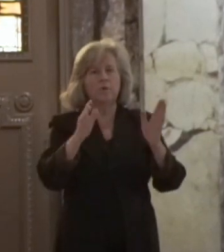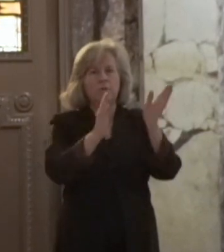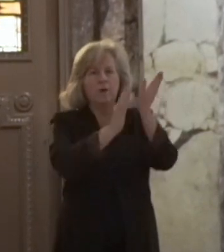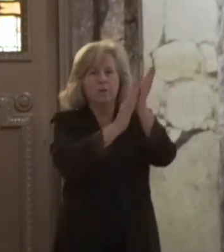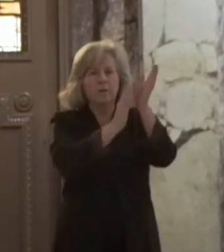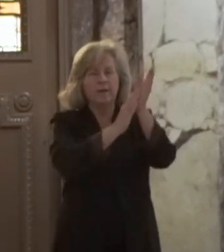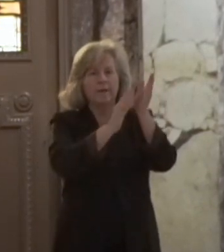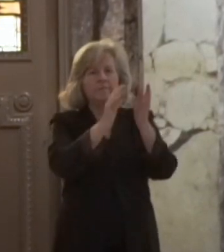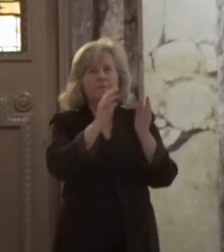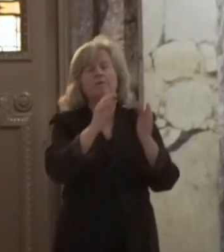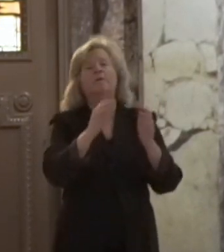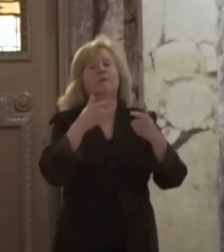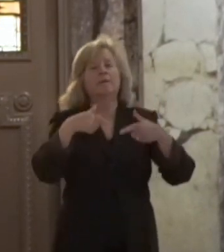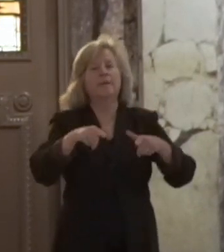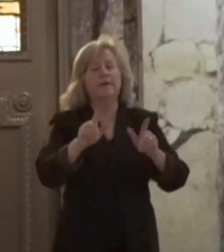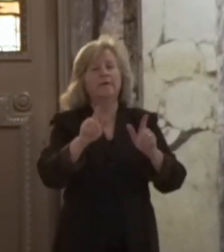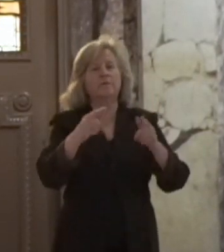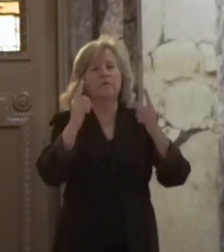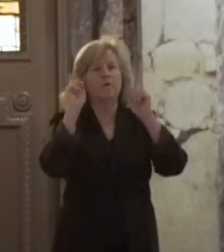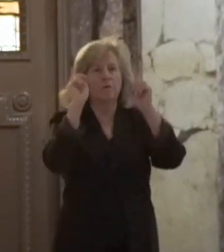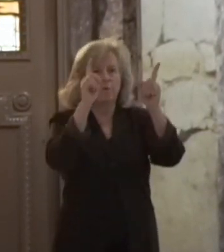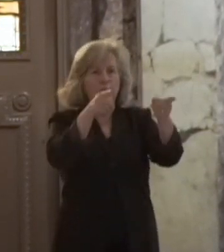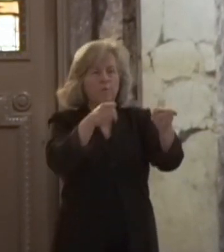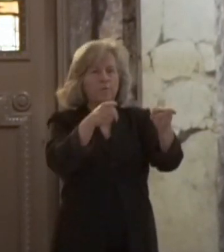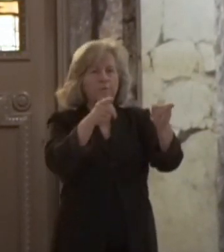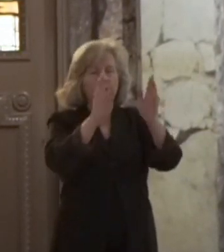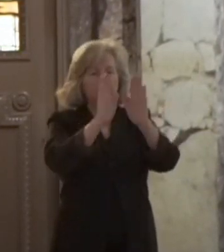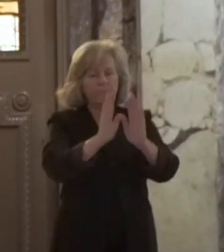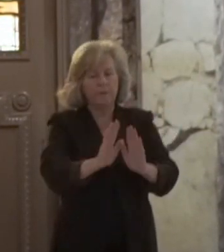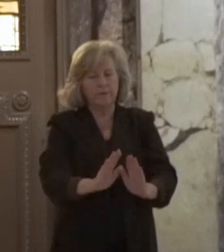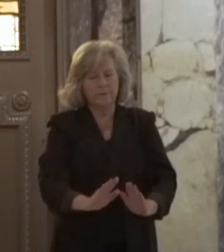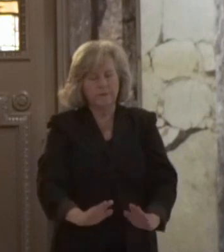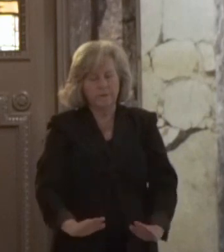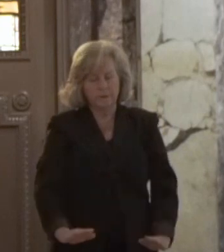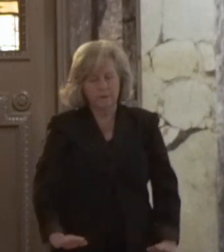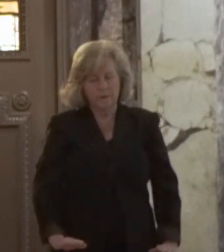Jerusalem, let us go forth now in peace.